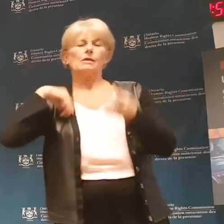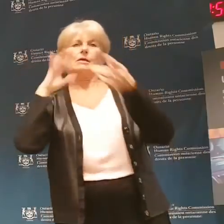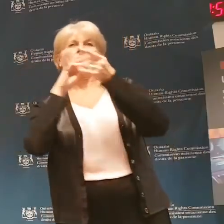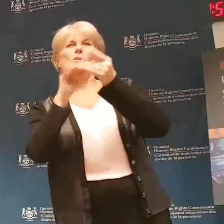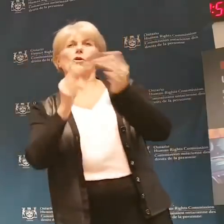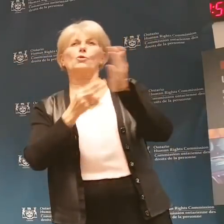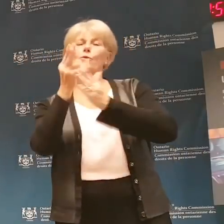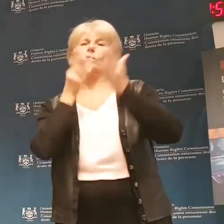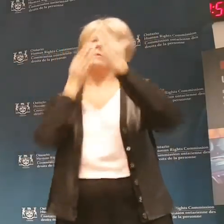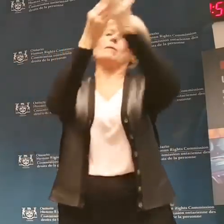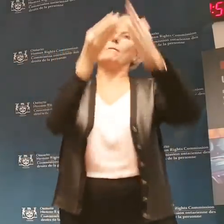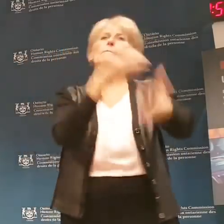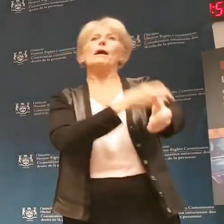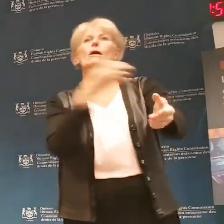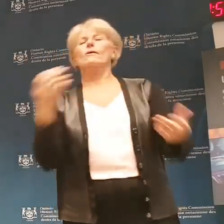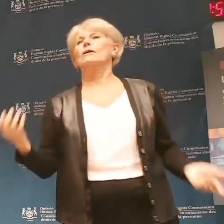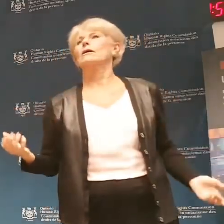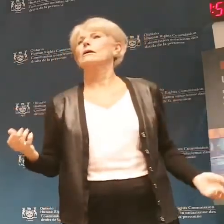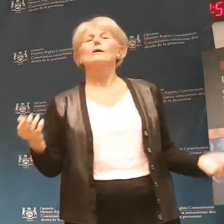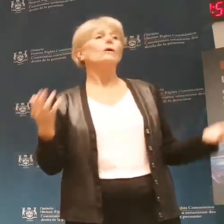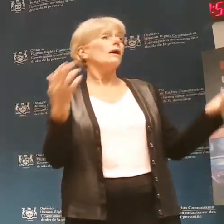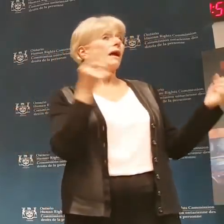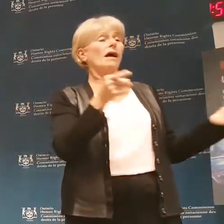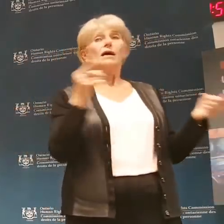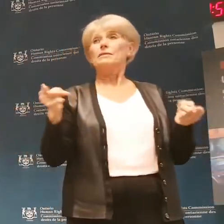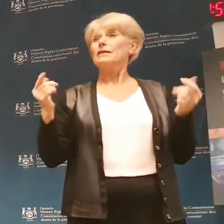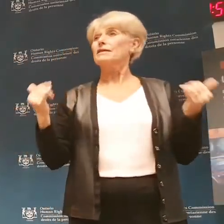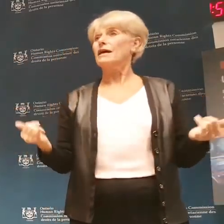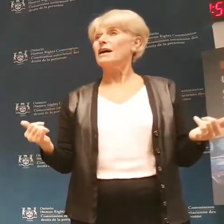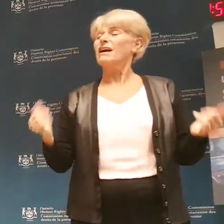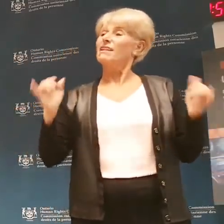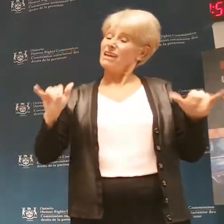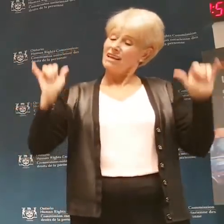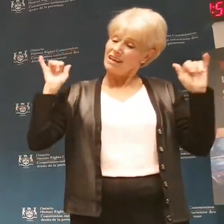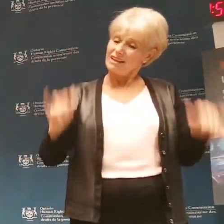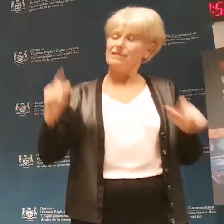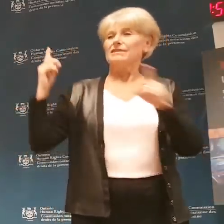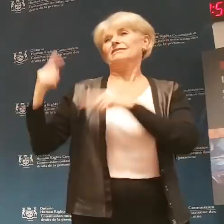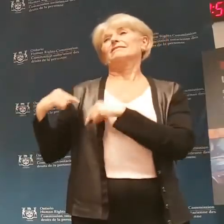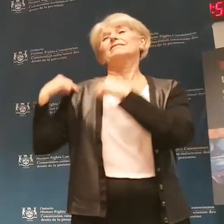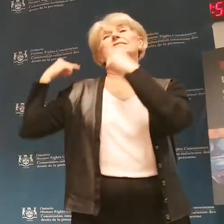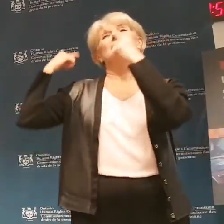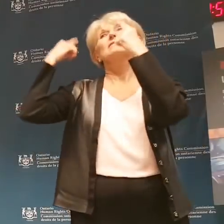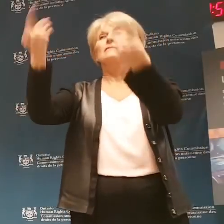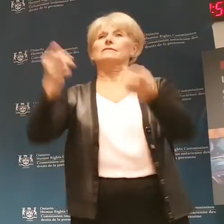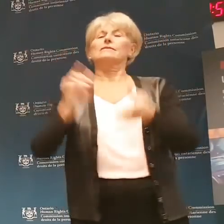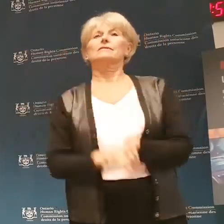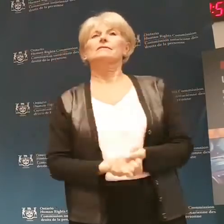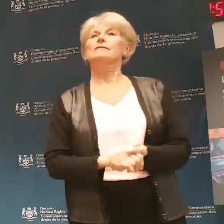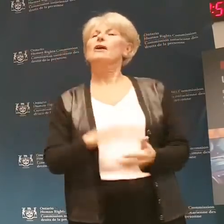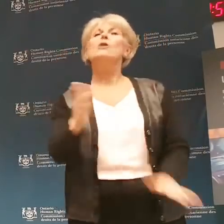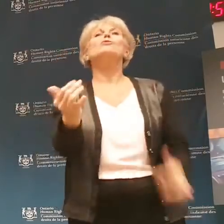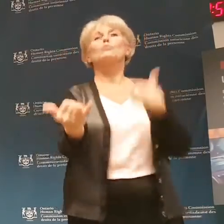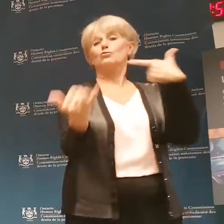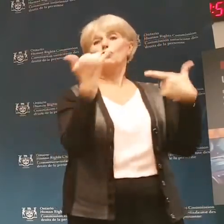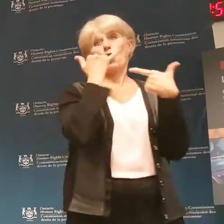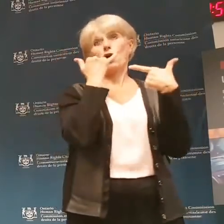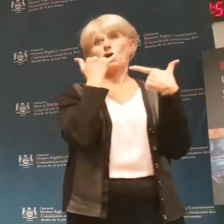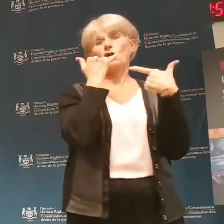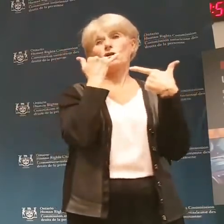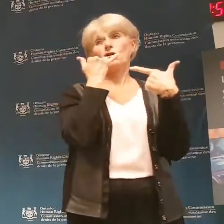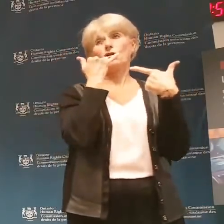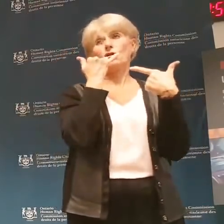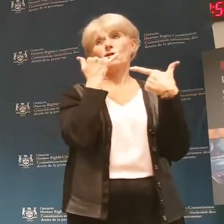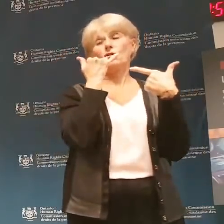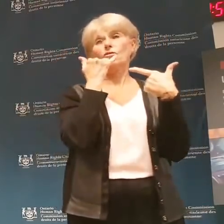to power. What is happening now has been happening for decades. It is wrong.